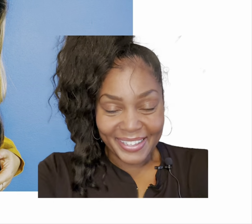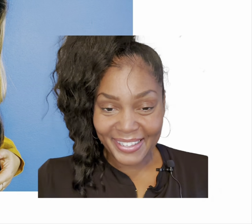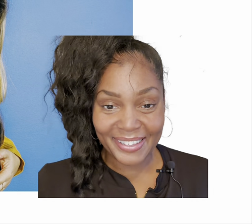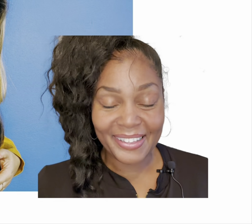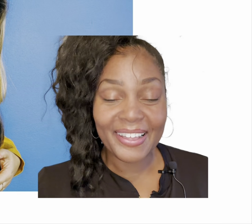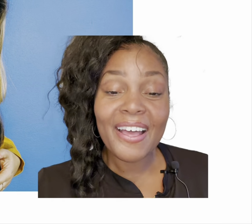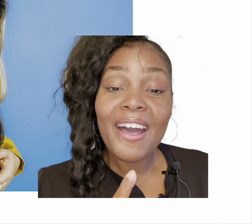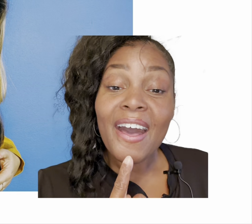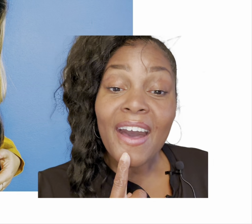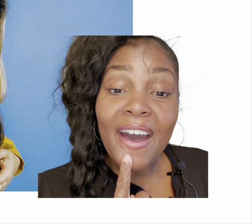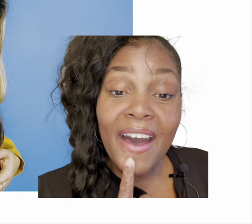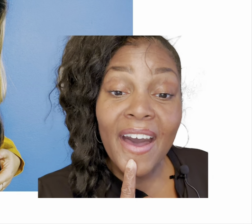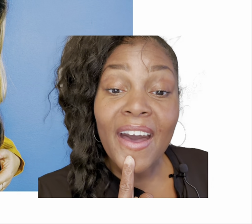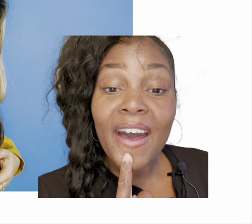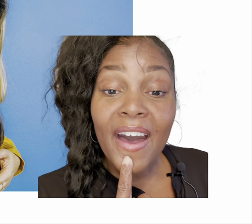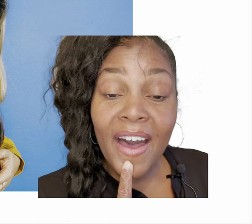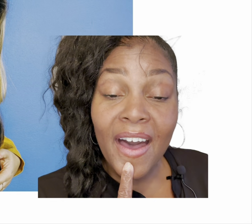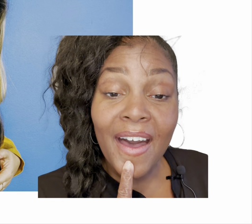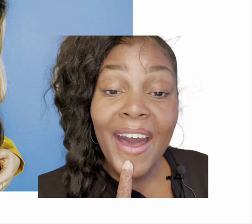Hug.